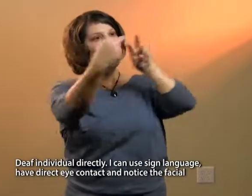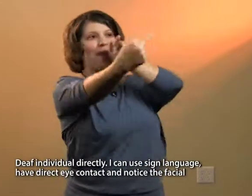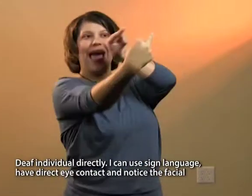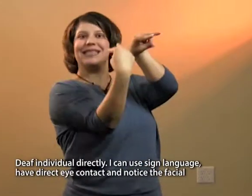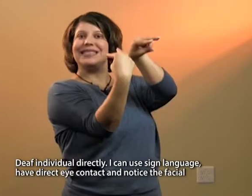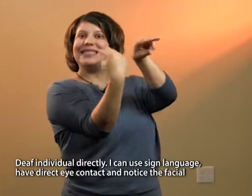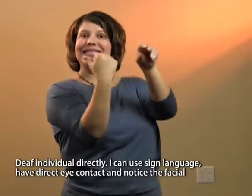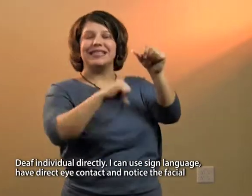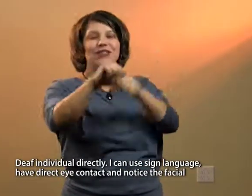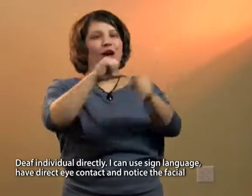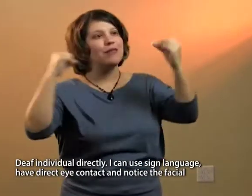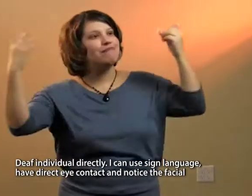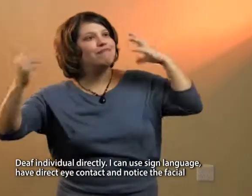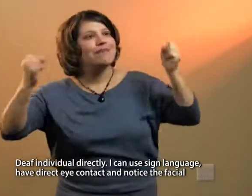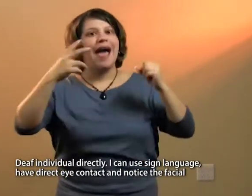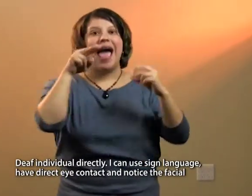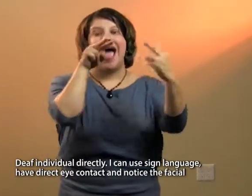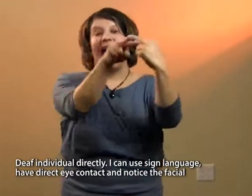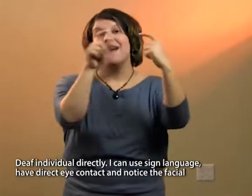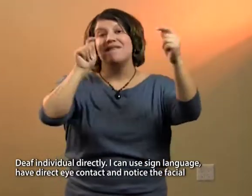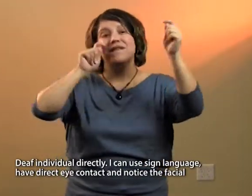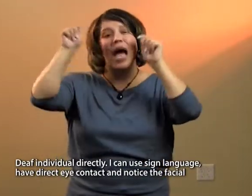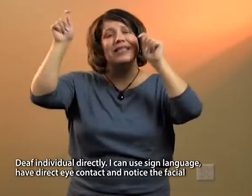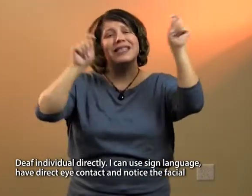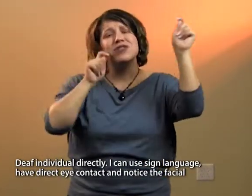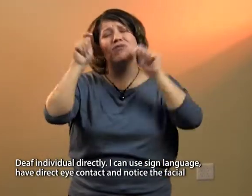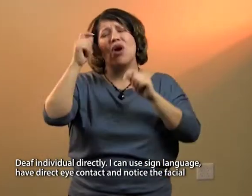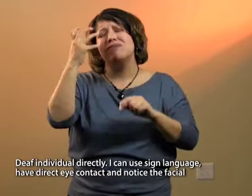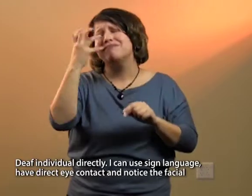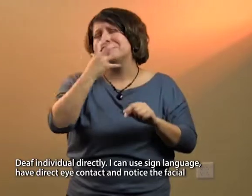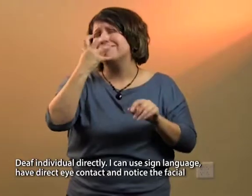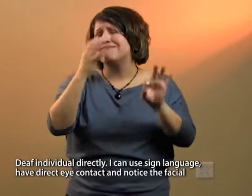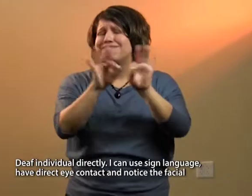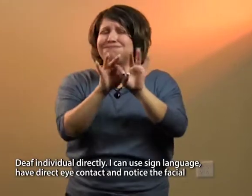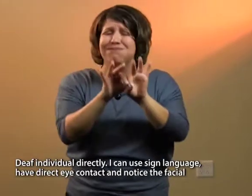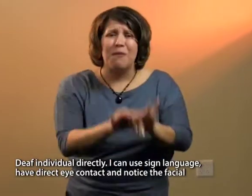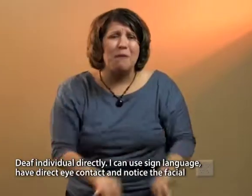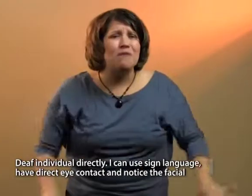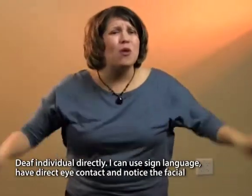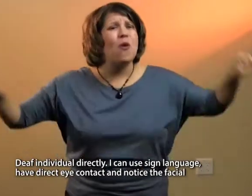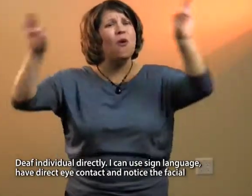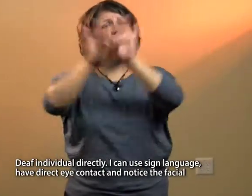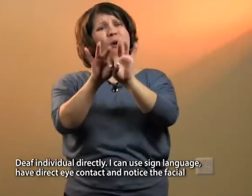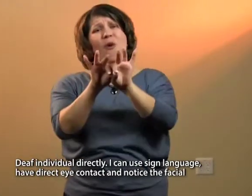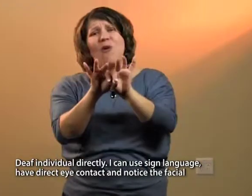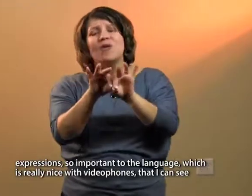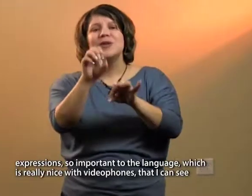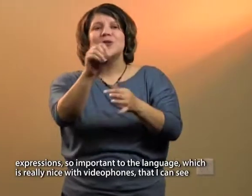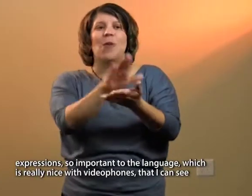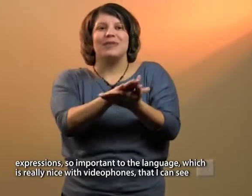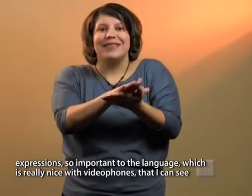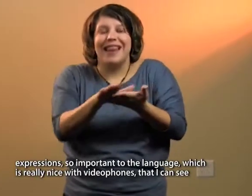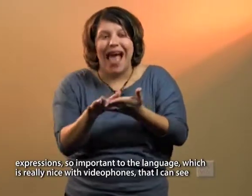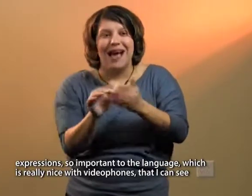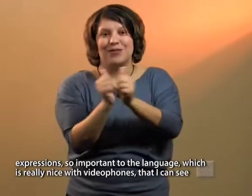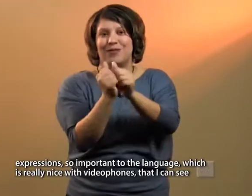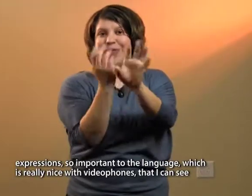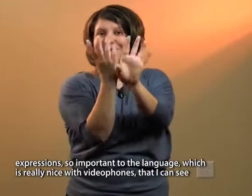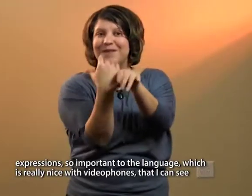i can use sign language i have direct eye contact and notice the facial expressions so important